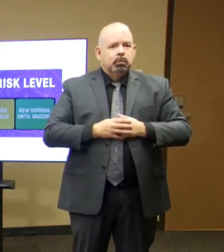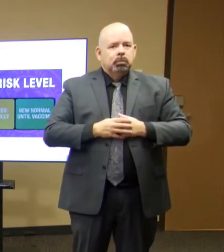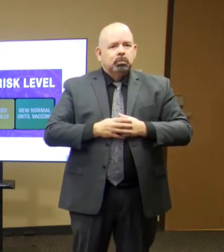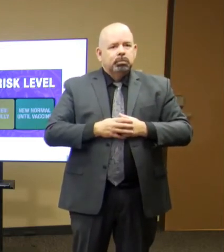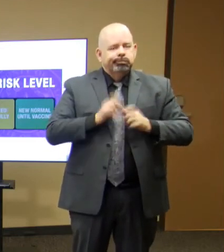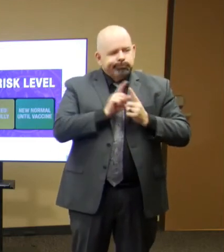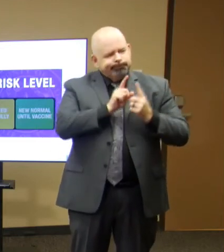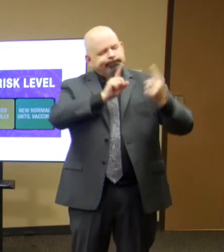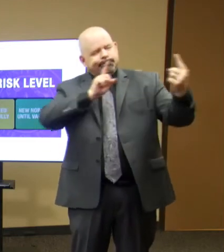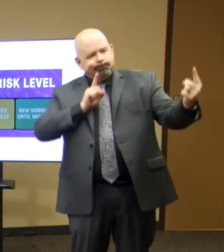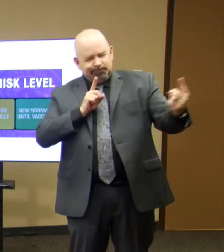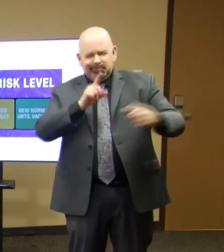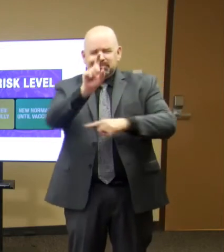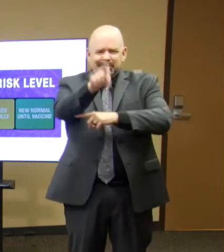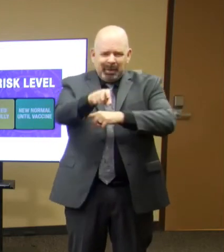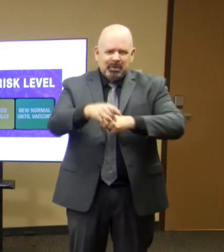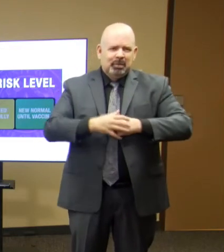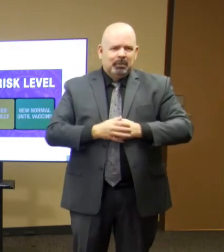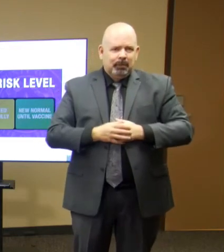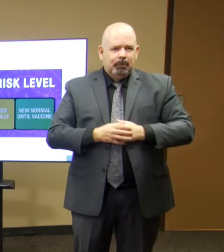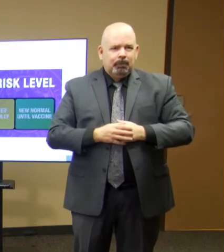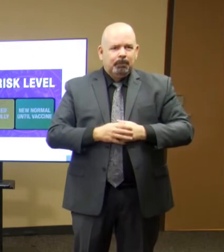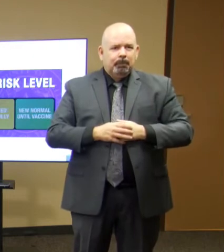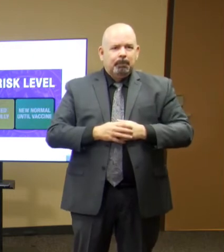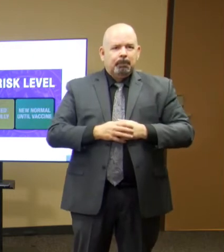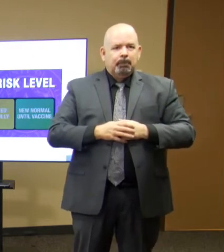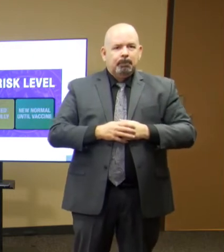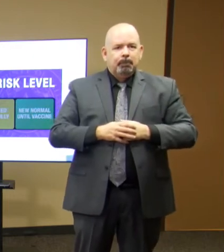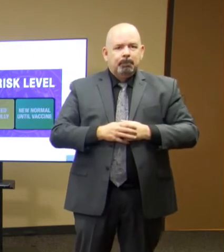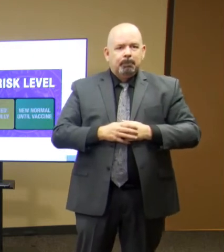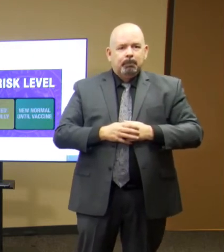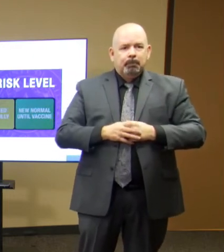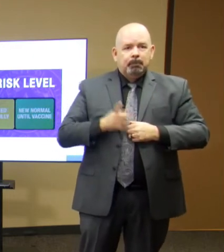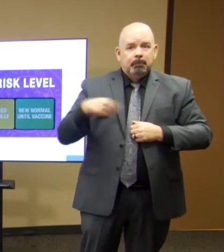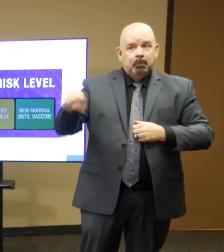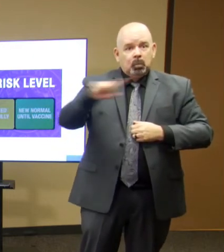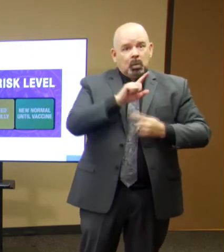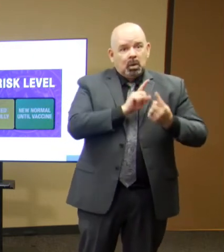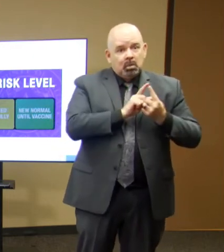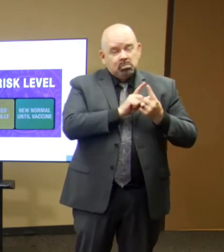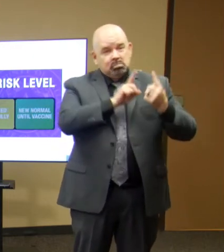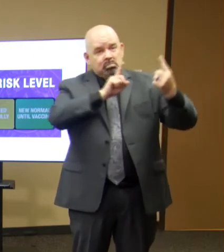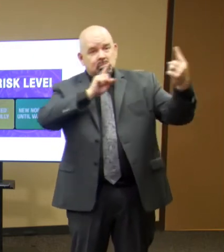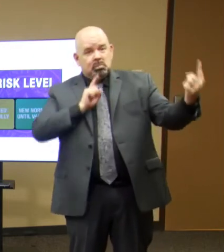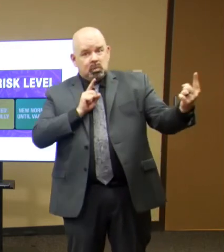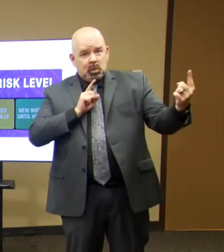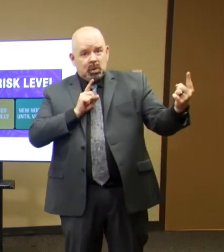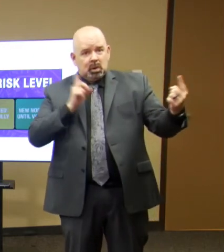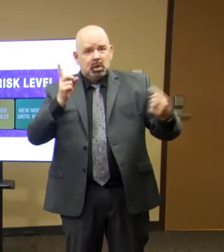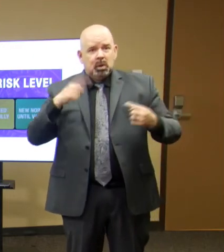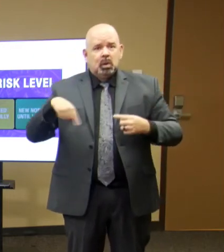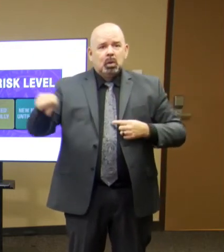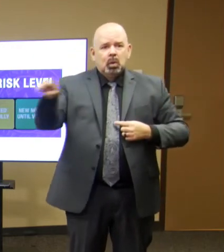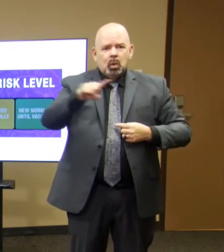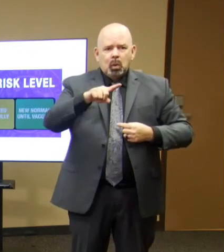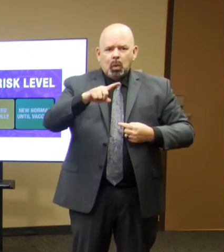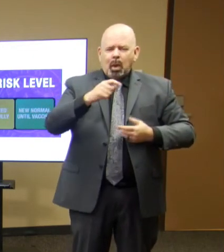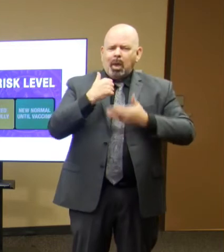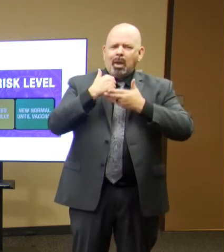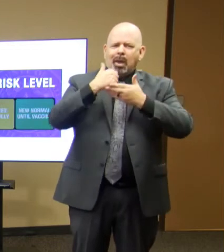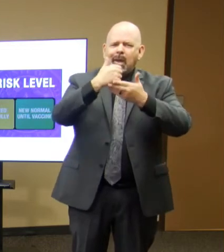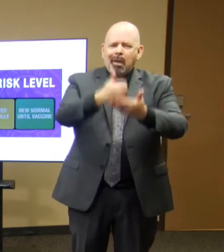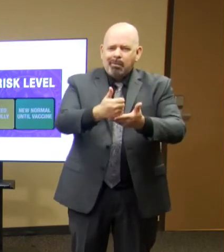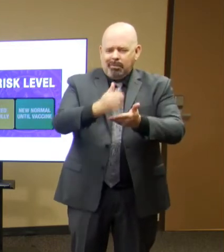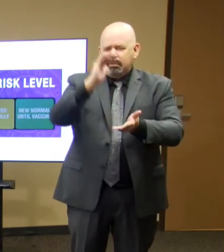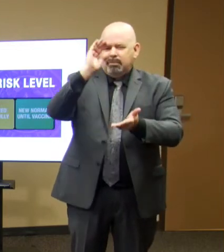website. Every time you can reduce your interaction with other people, please, you can reduce your risk of getting COVID. The